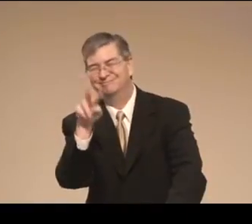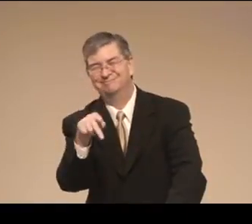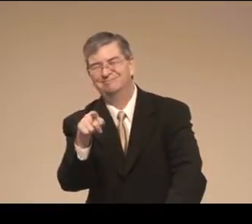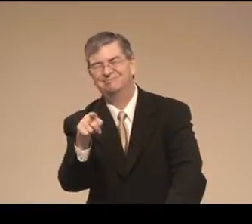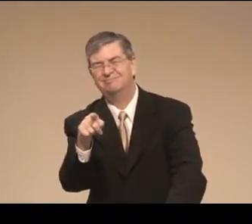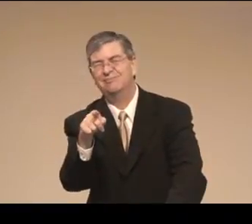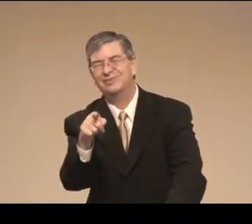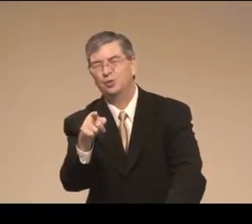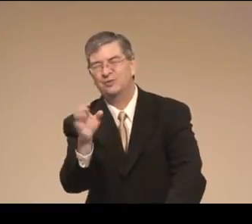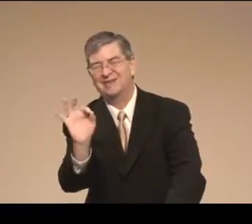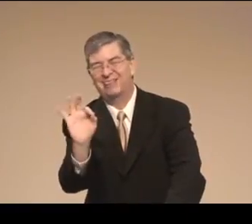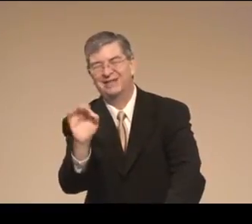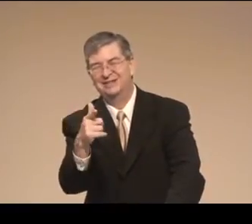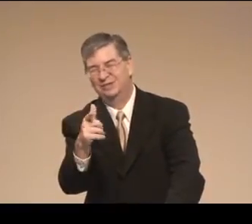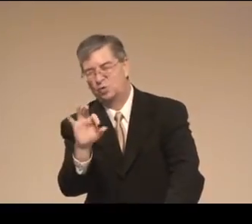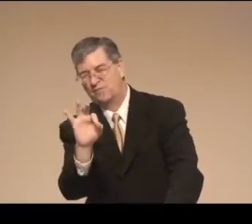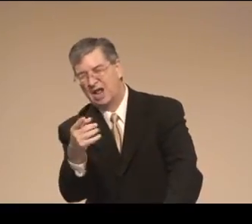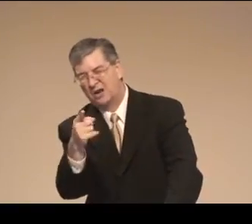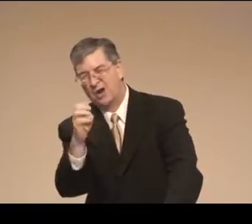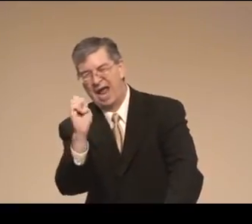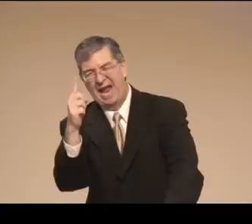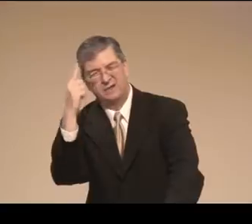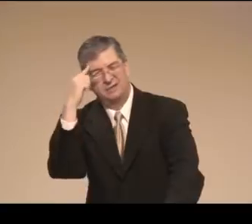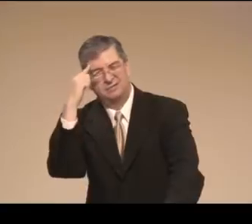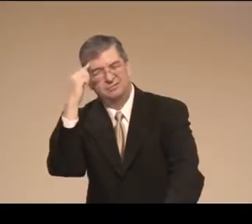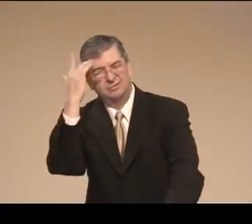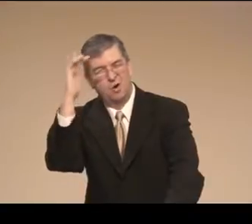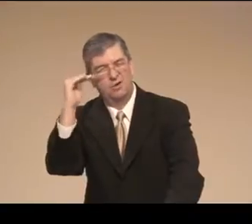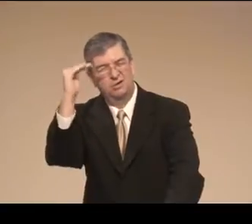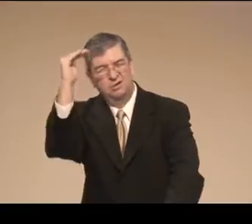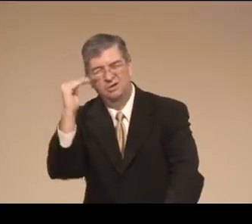even your best friend, will laugh at you and put you down.